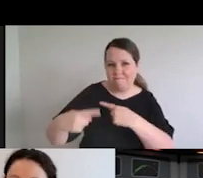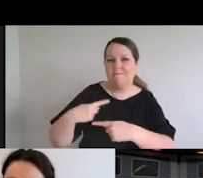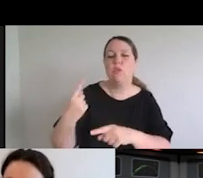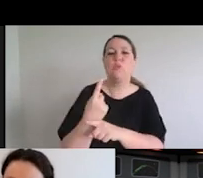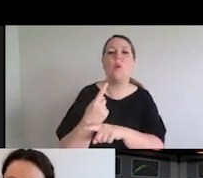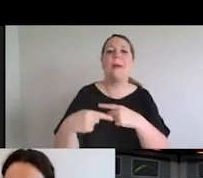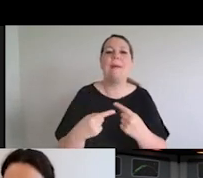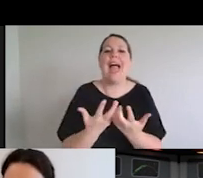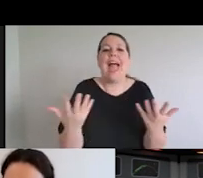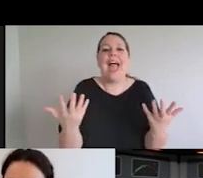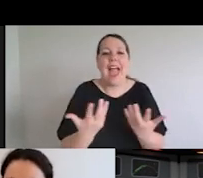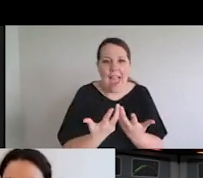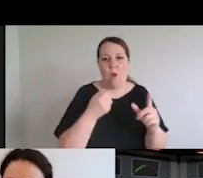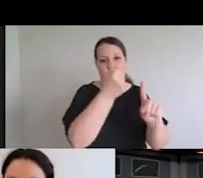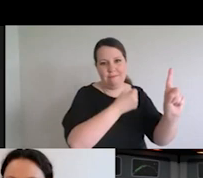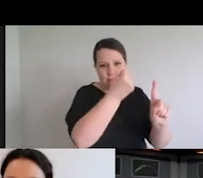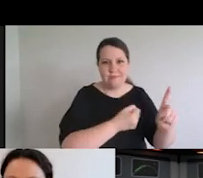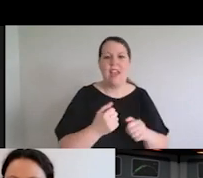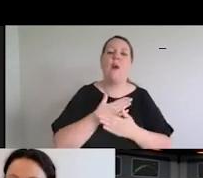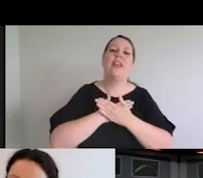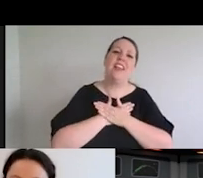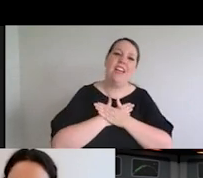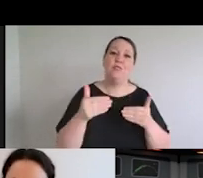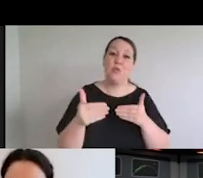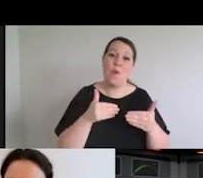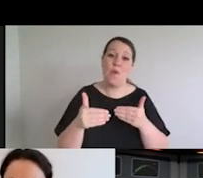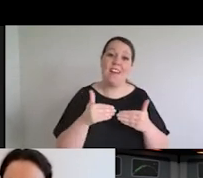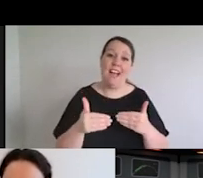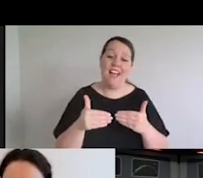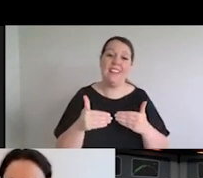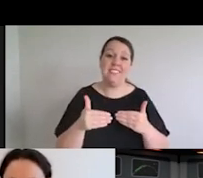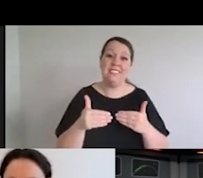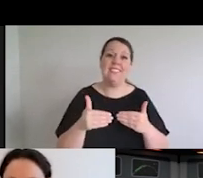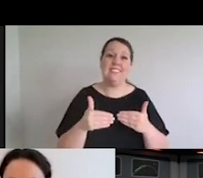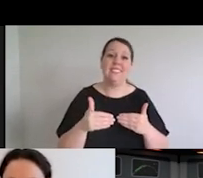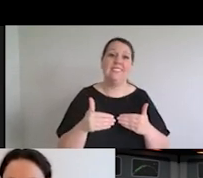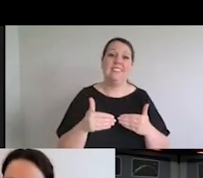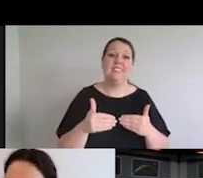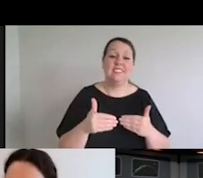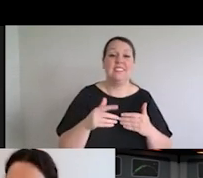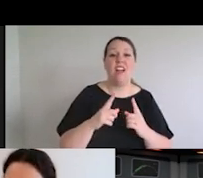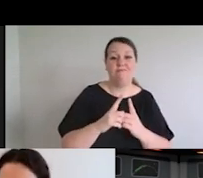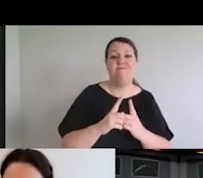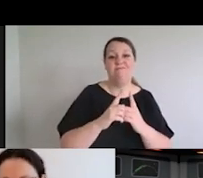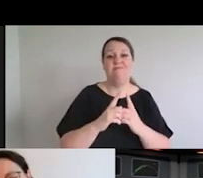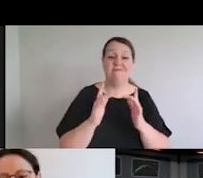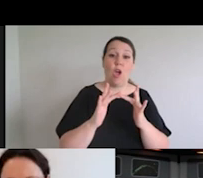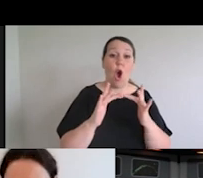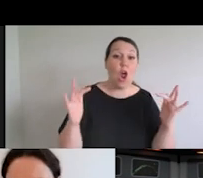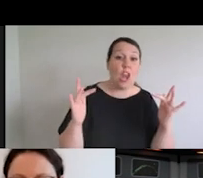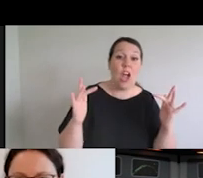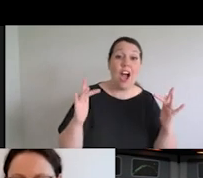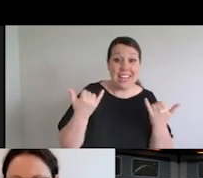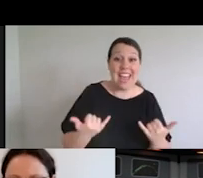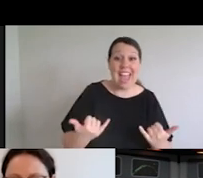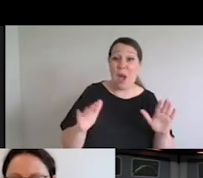And I would love to arrange an offline with you with the campaign team, because we love your energy.